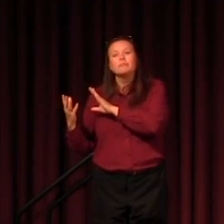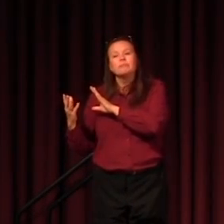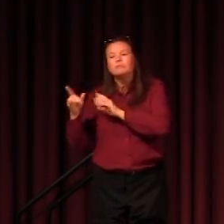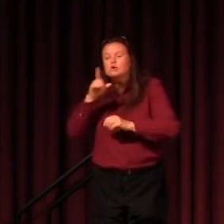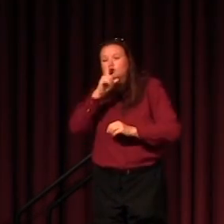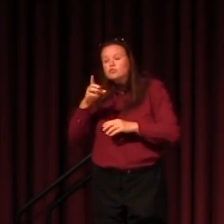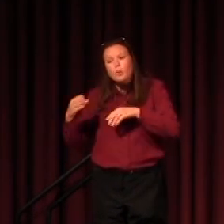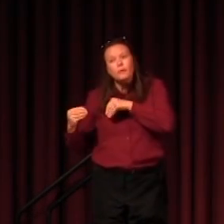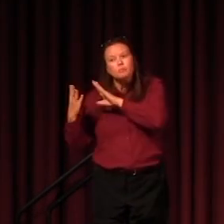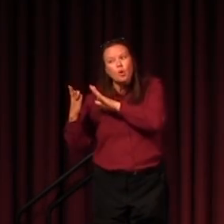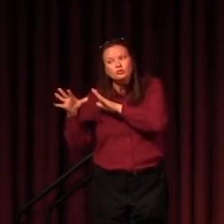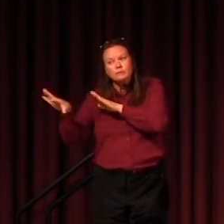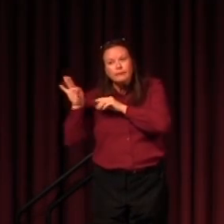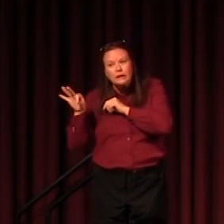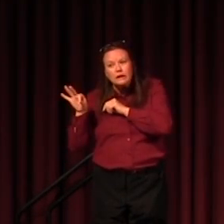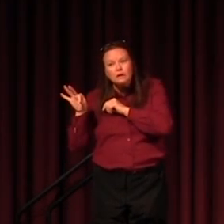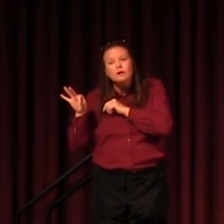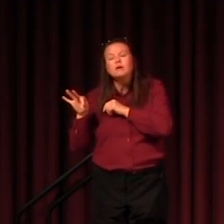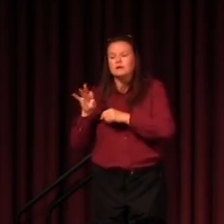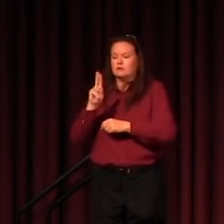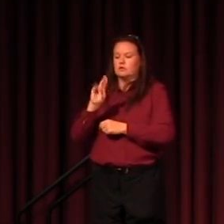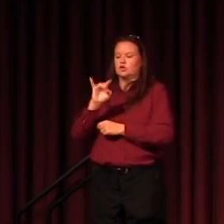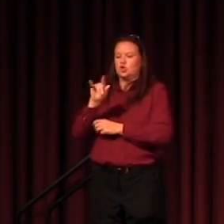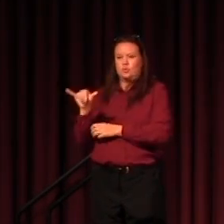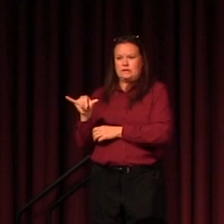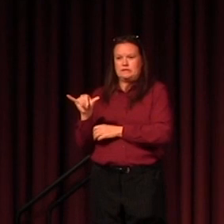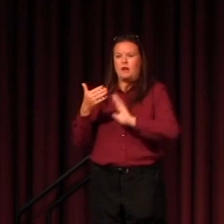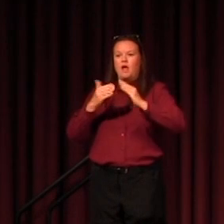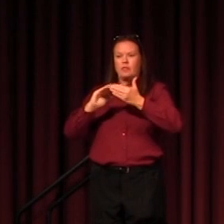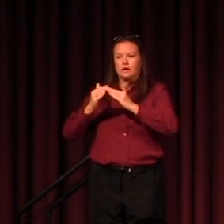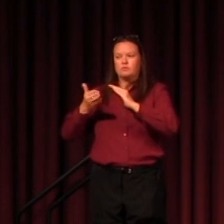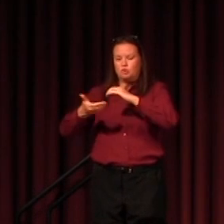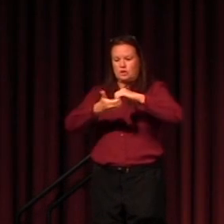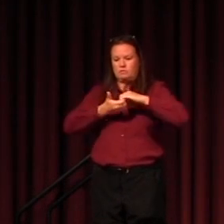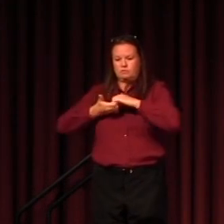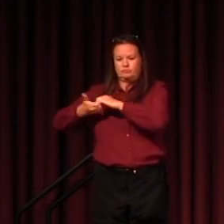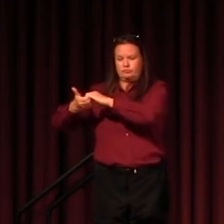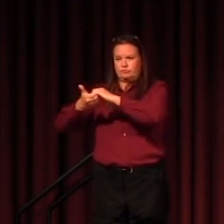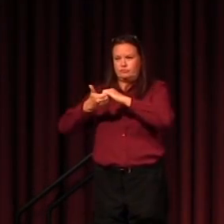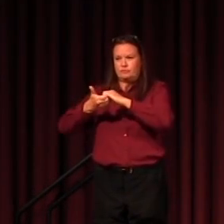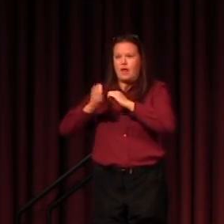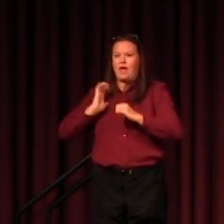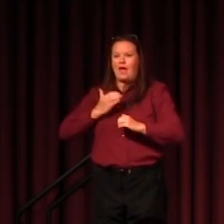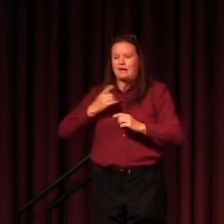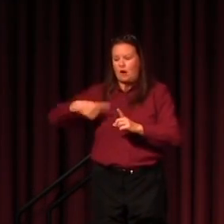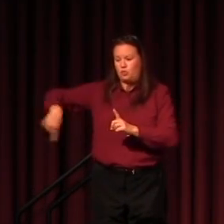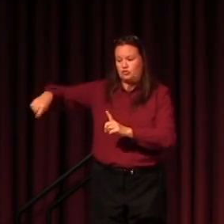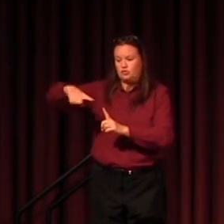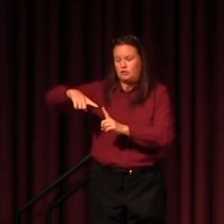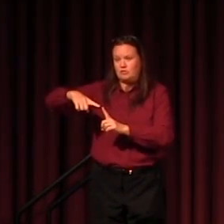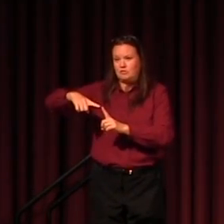Like, we want to unify the community all within the same circle of kindness.